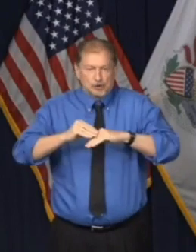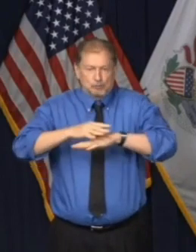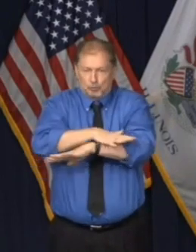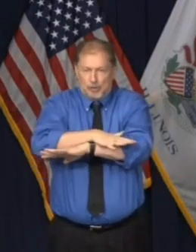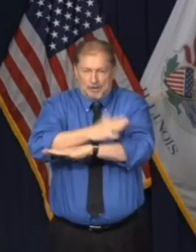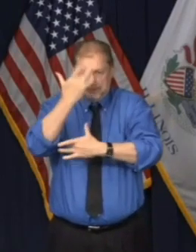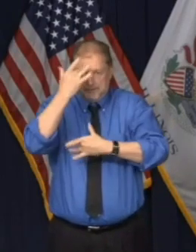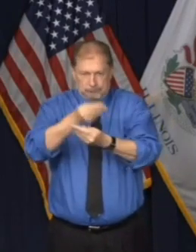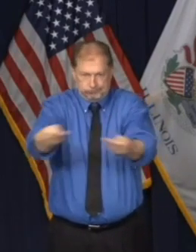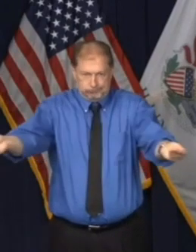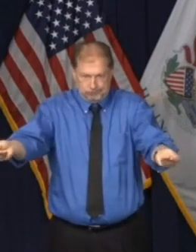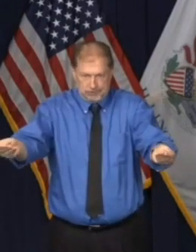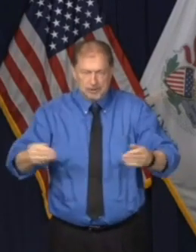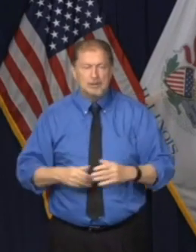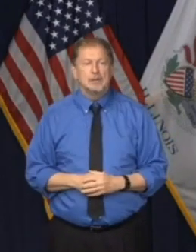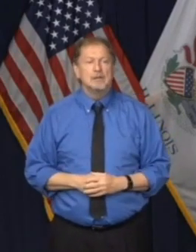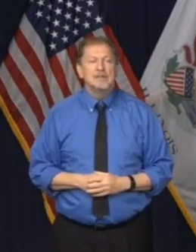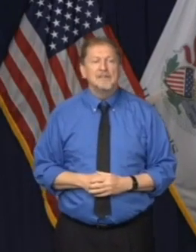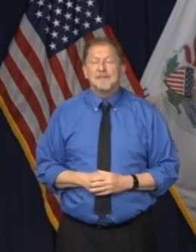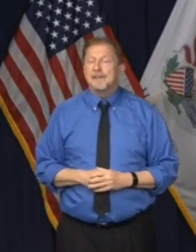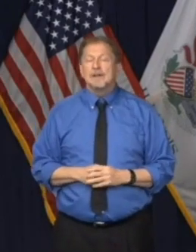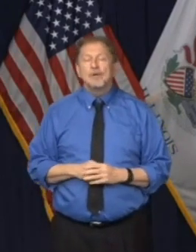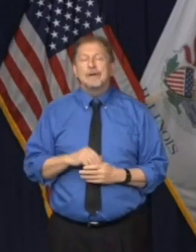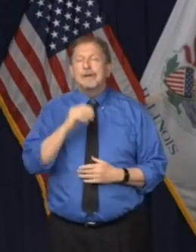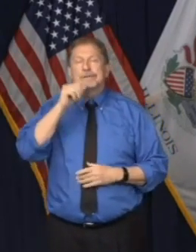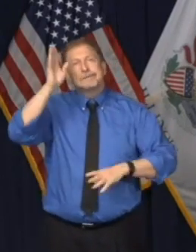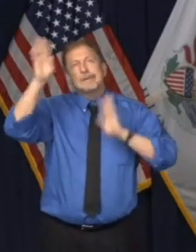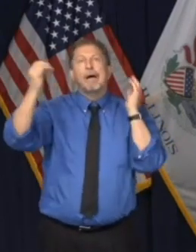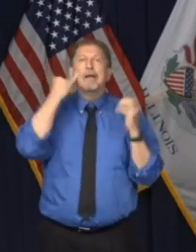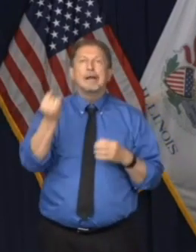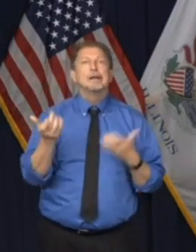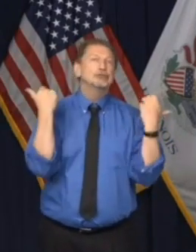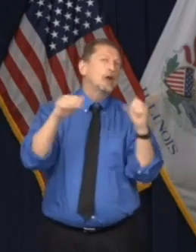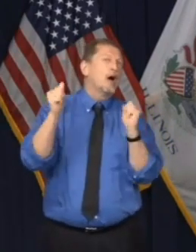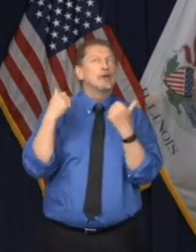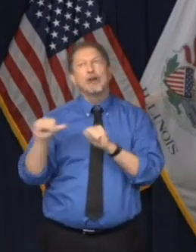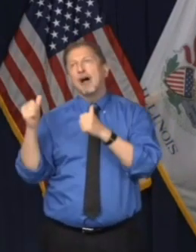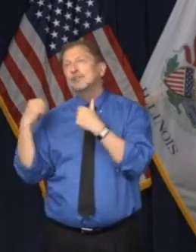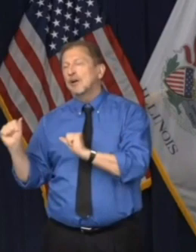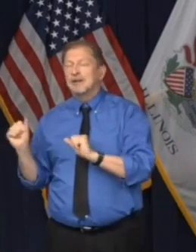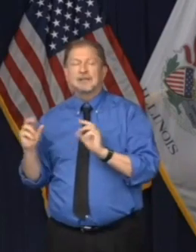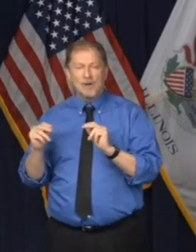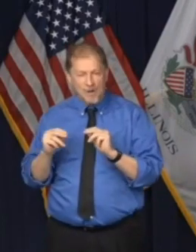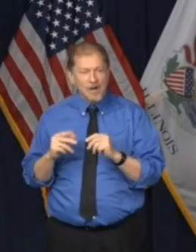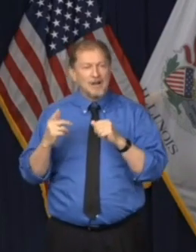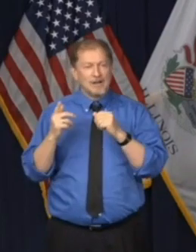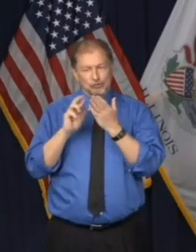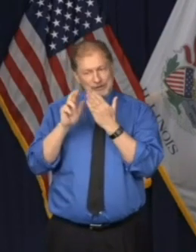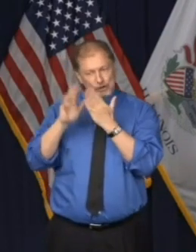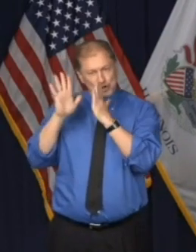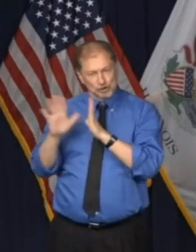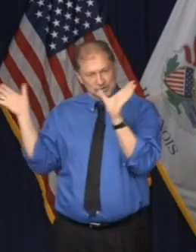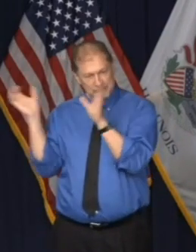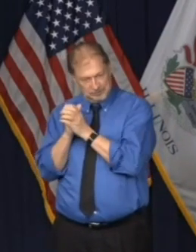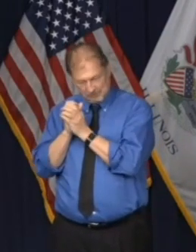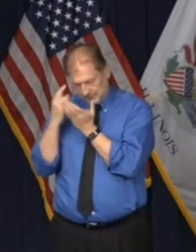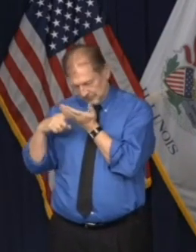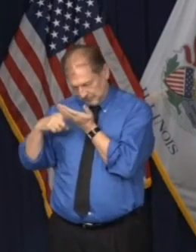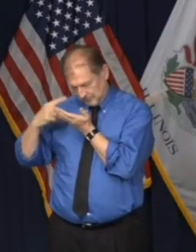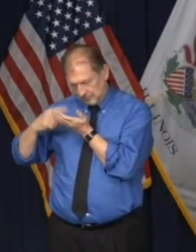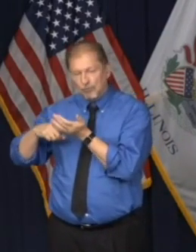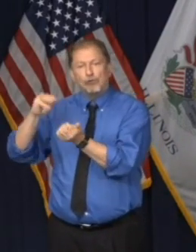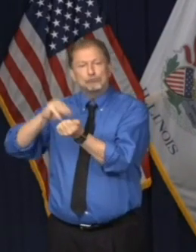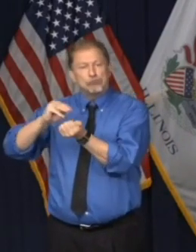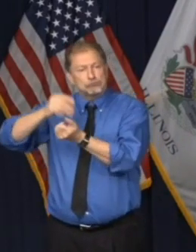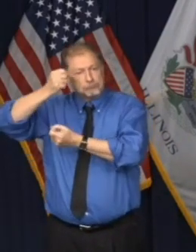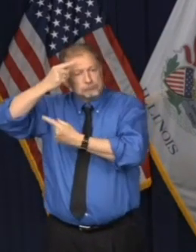complications. None of this is done on a whim. All of this is done listening to the people who understand the virus and know how